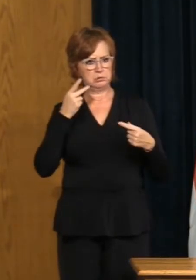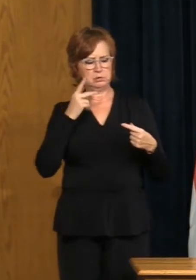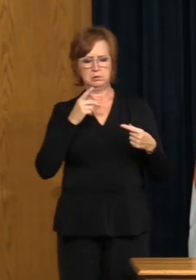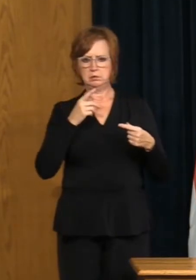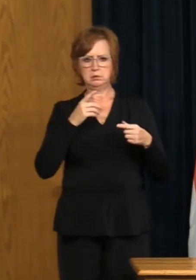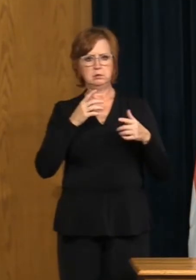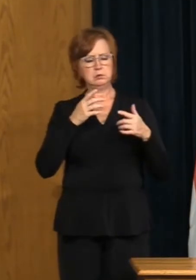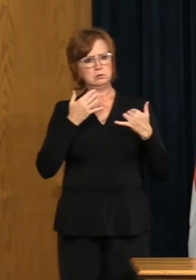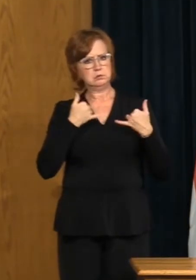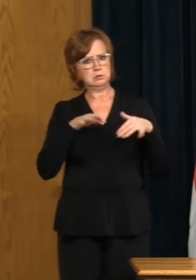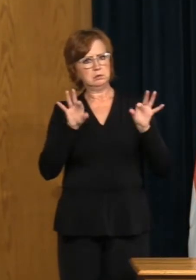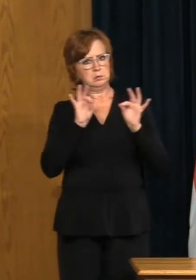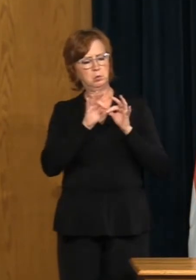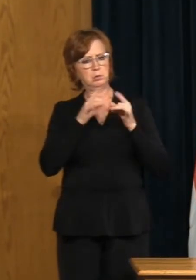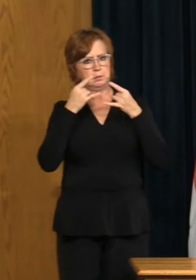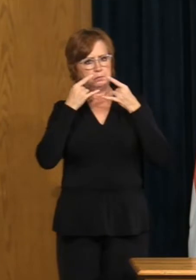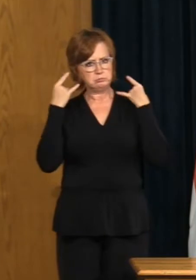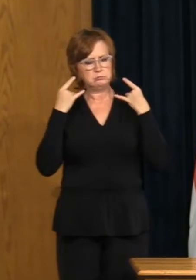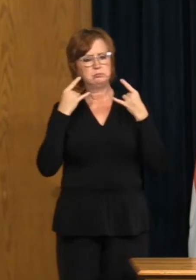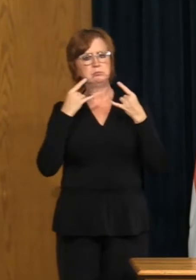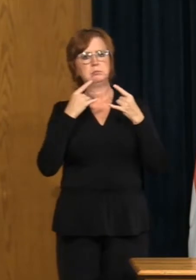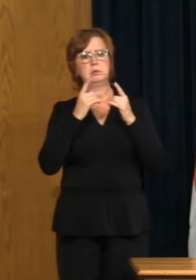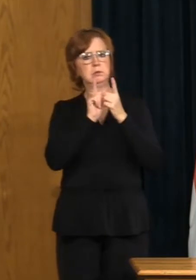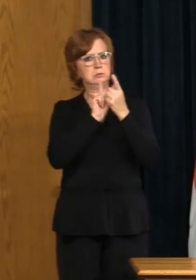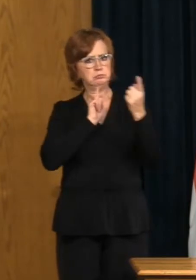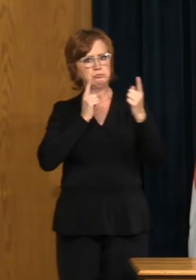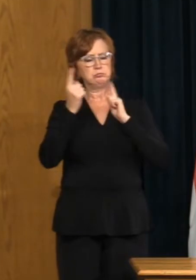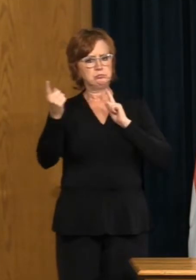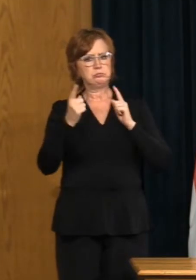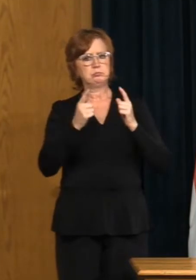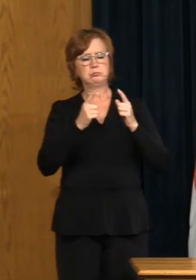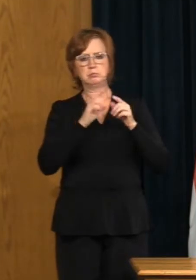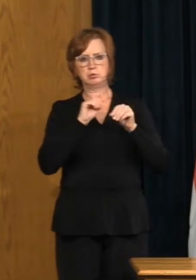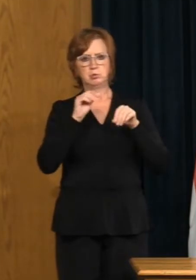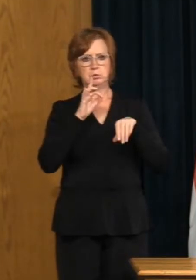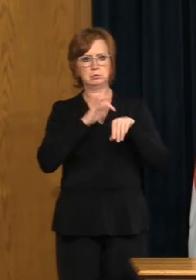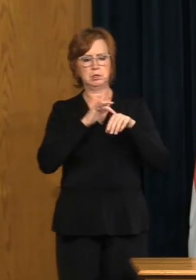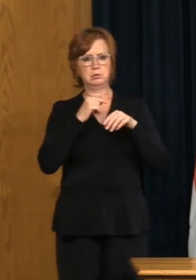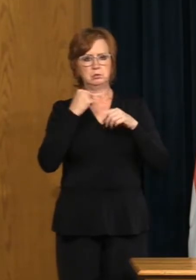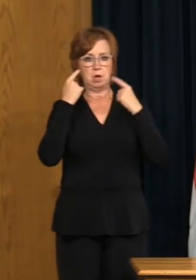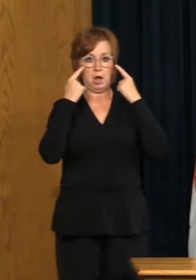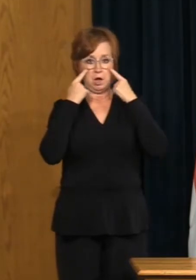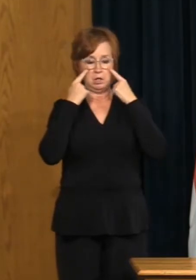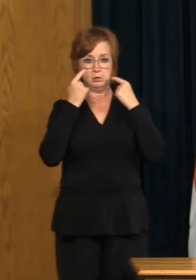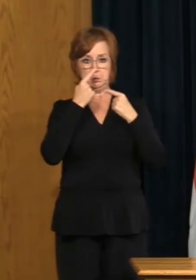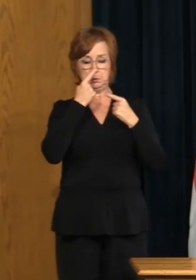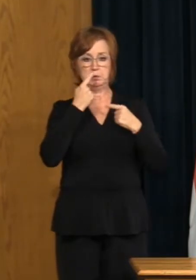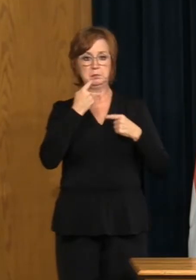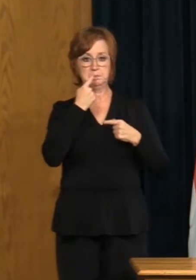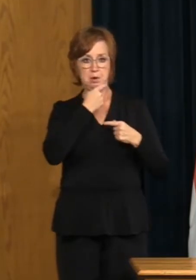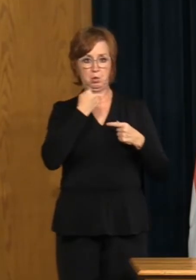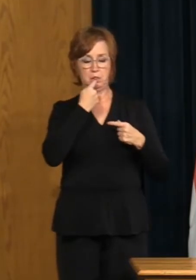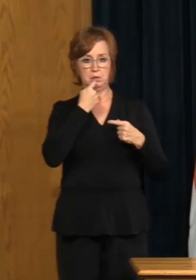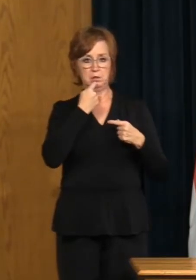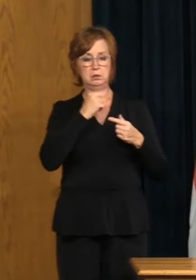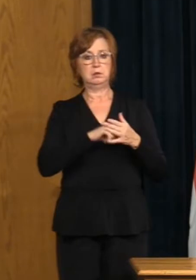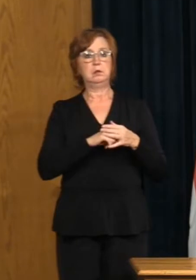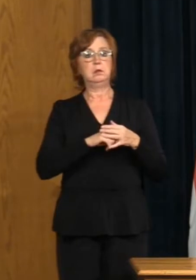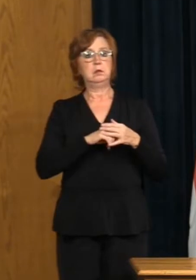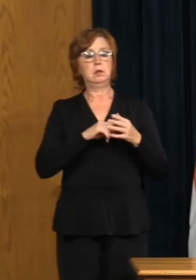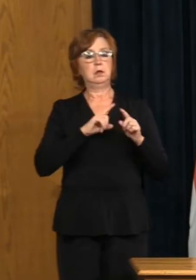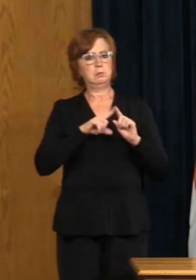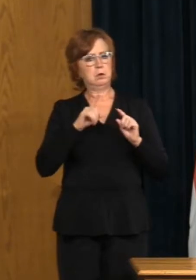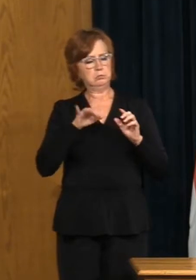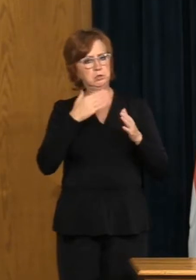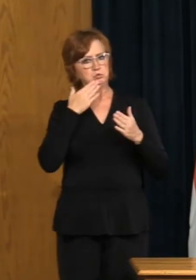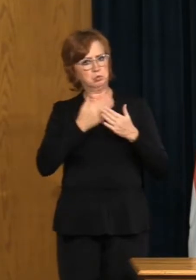use indoors, hand washing before and after coming back, not touching our eyes, nose, and mouth. I think those have served us well. But as